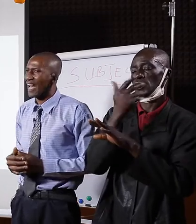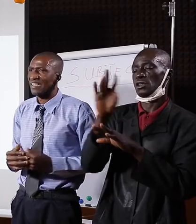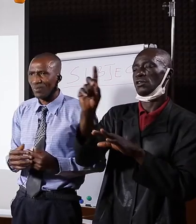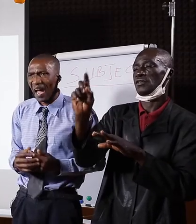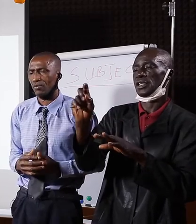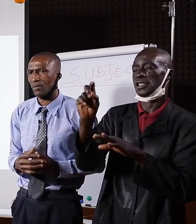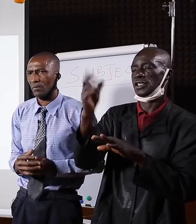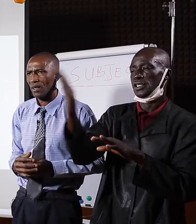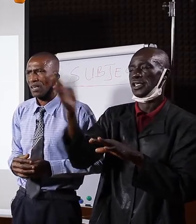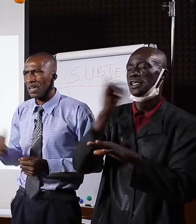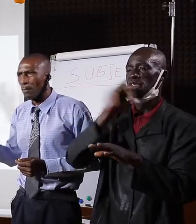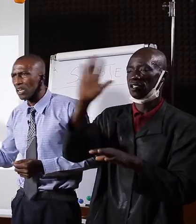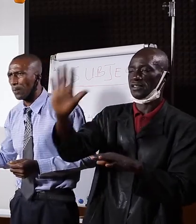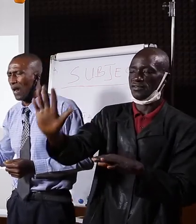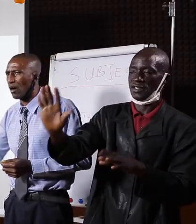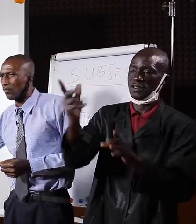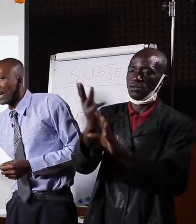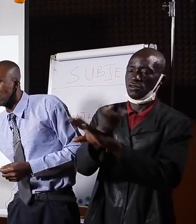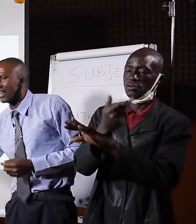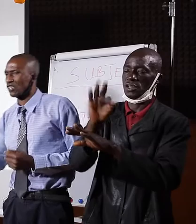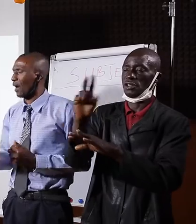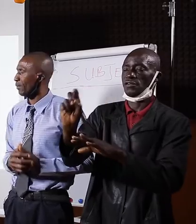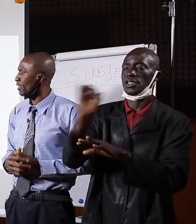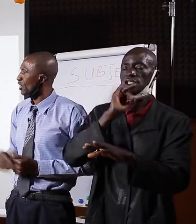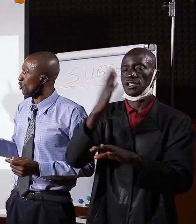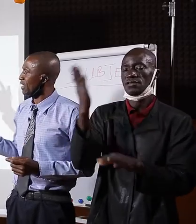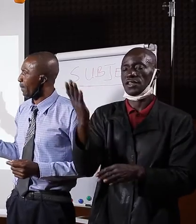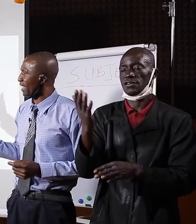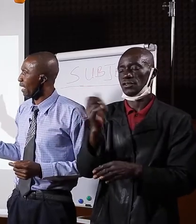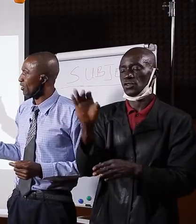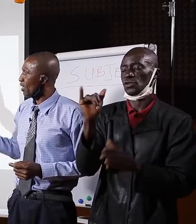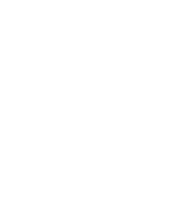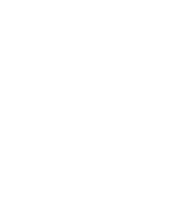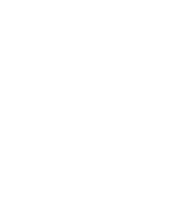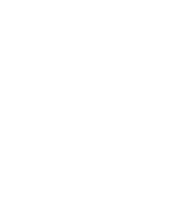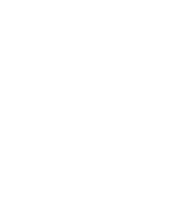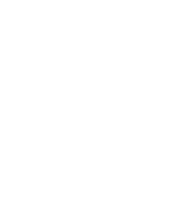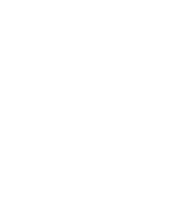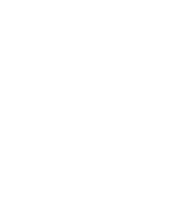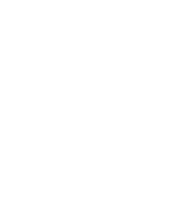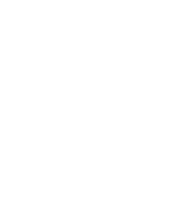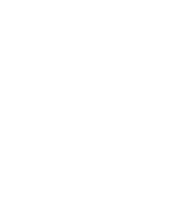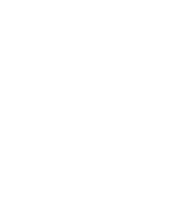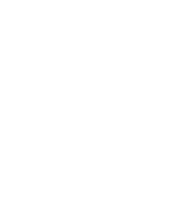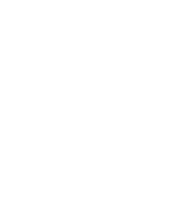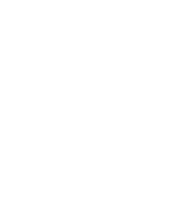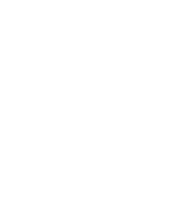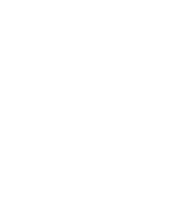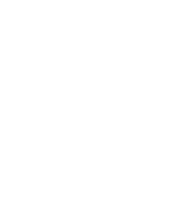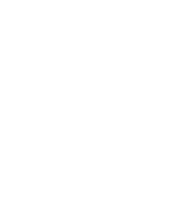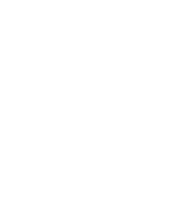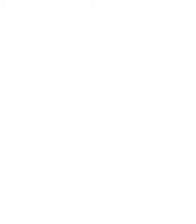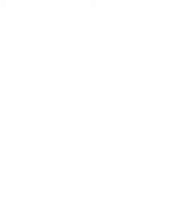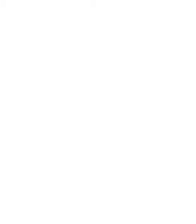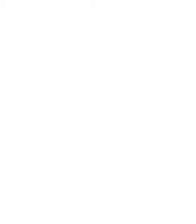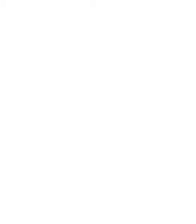x there is 5. The multiplier of x there is 5. So that becomes 5x over 5